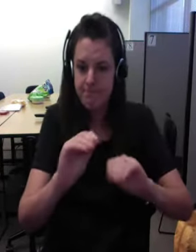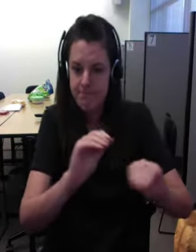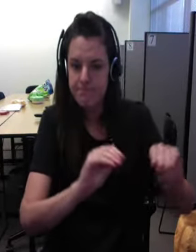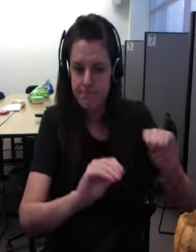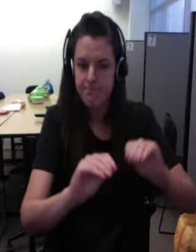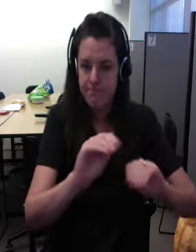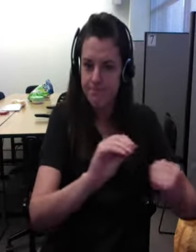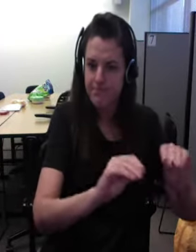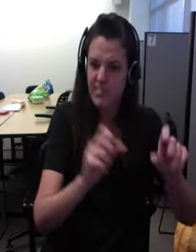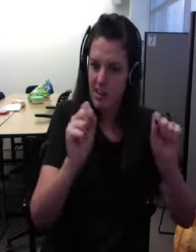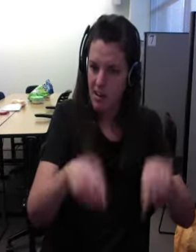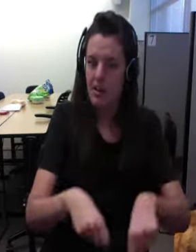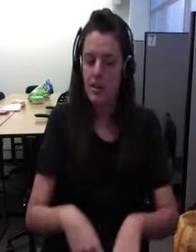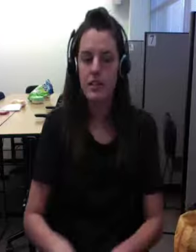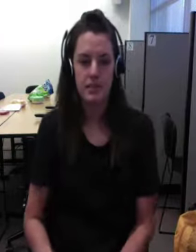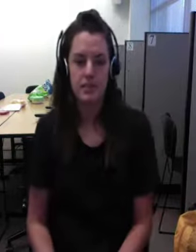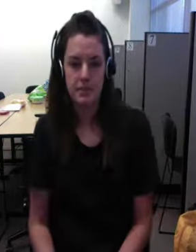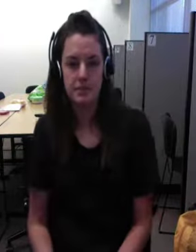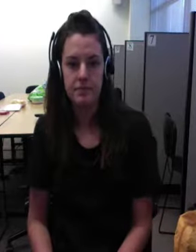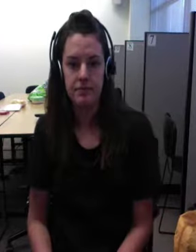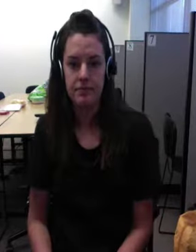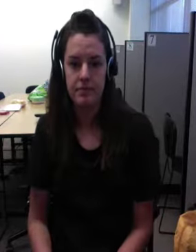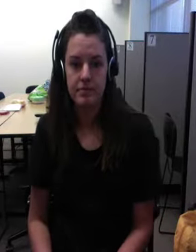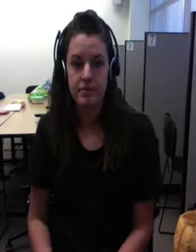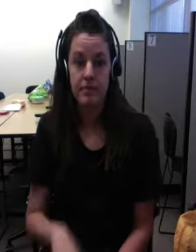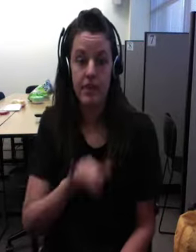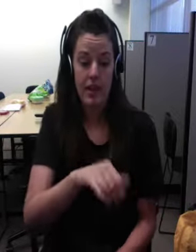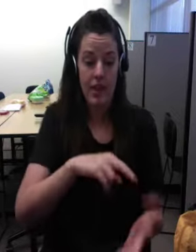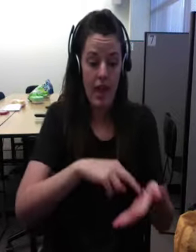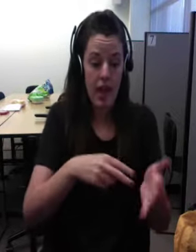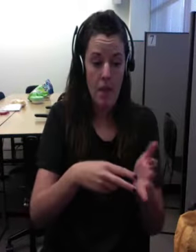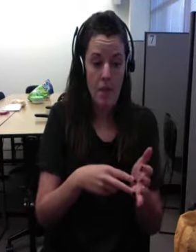around. This allows the matter in a liquid to flow.